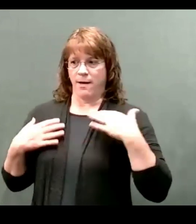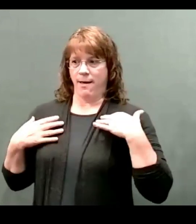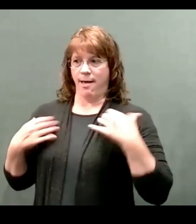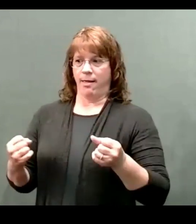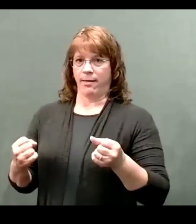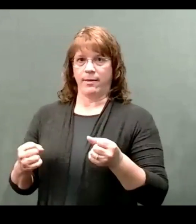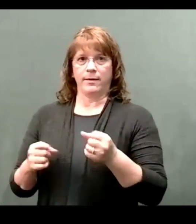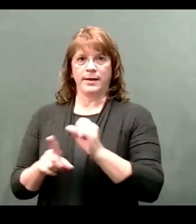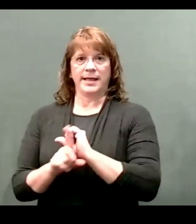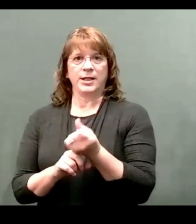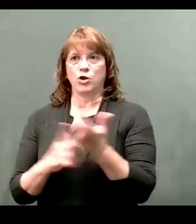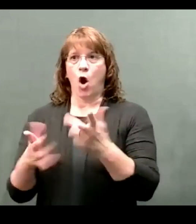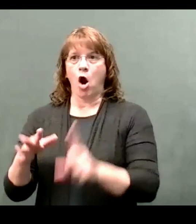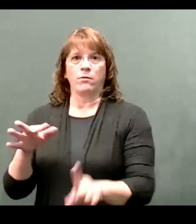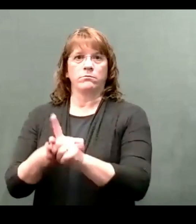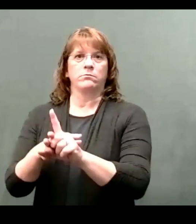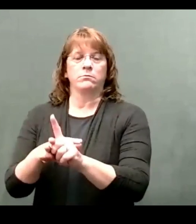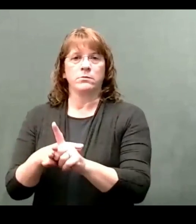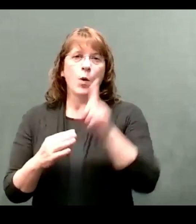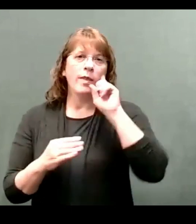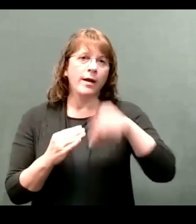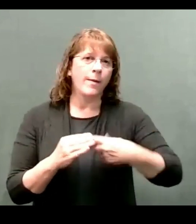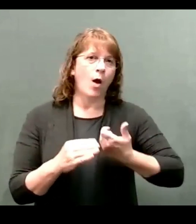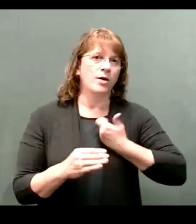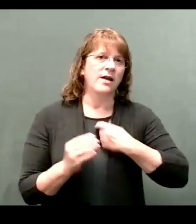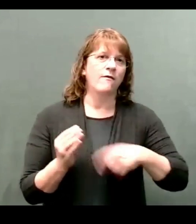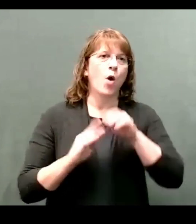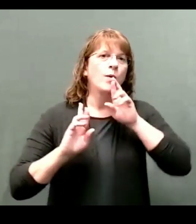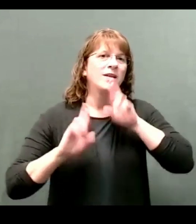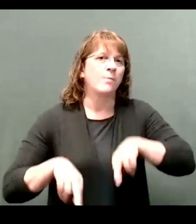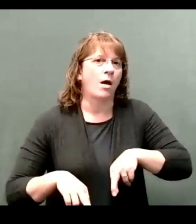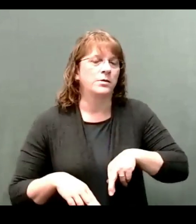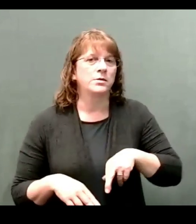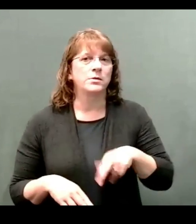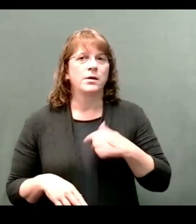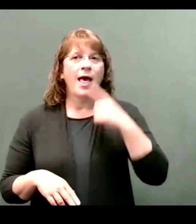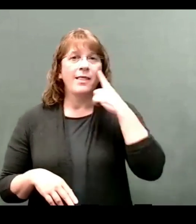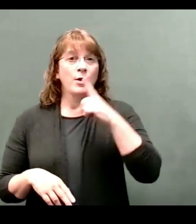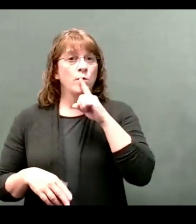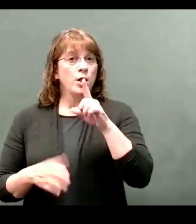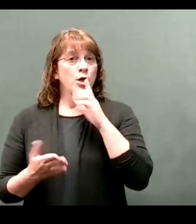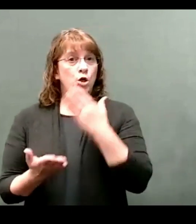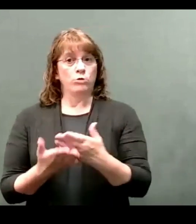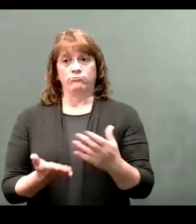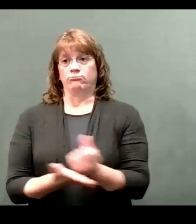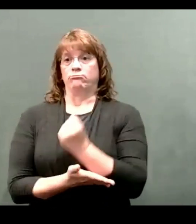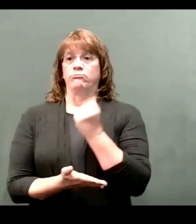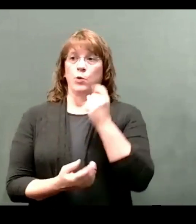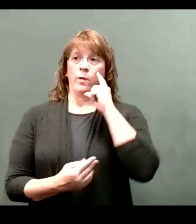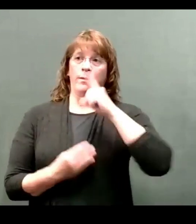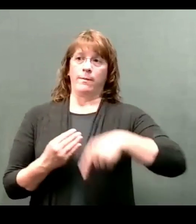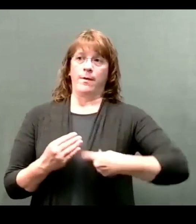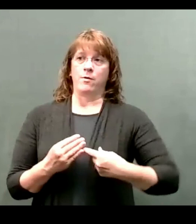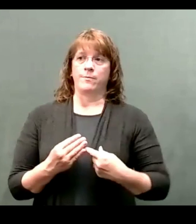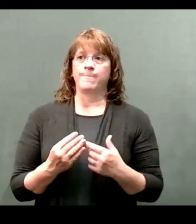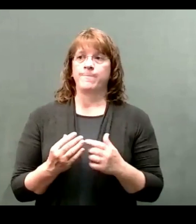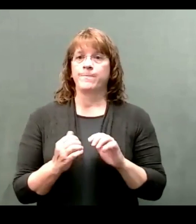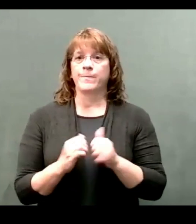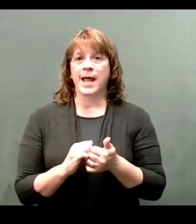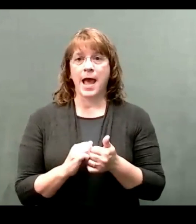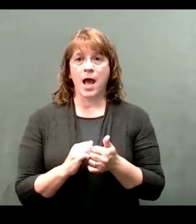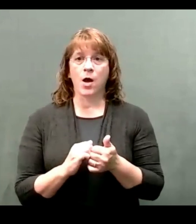has already arisen. And so we think of ourselves more as response. And I think this is a really good chance for us to consider the fact